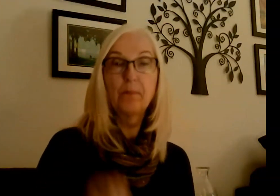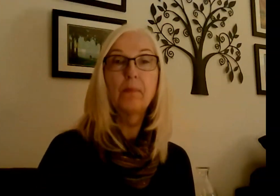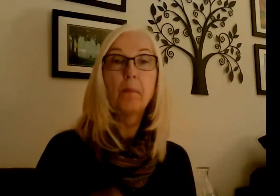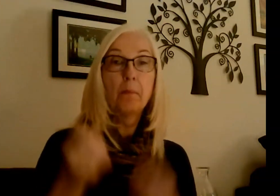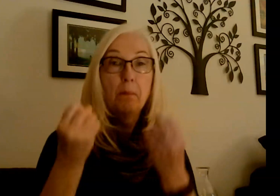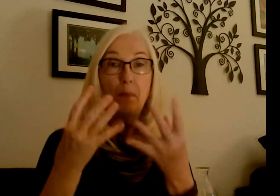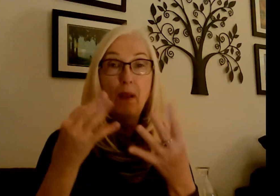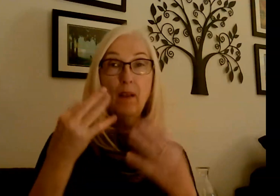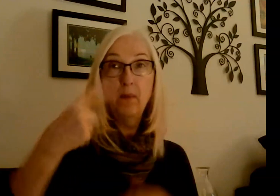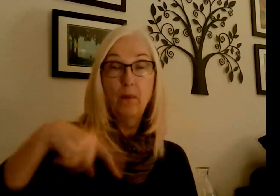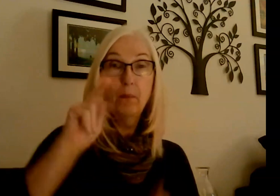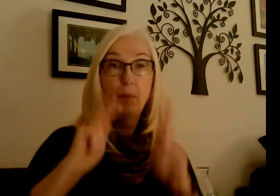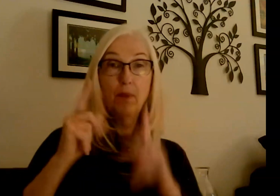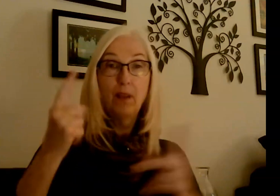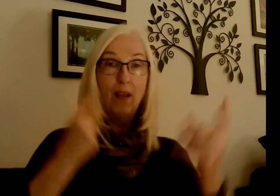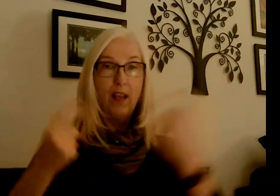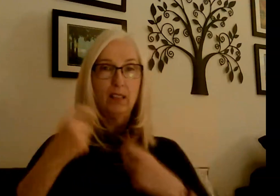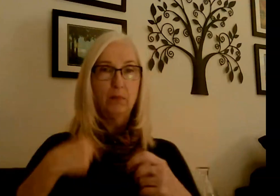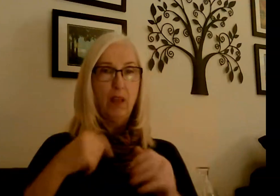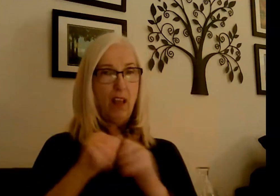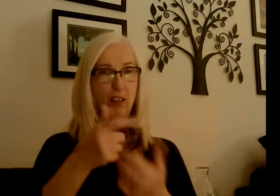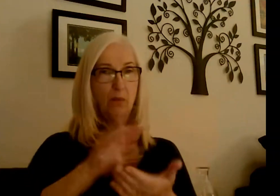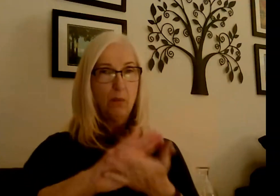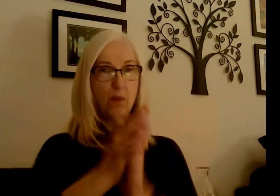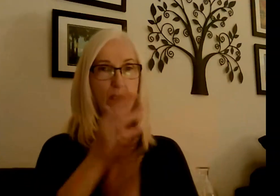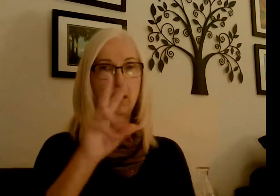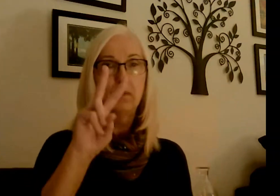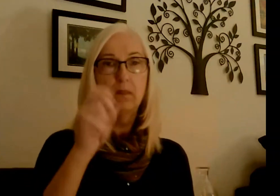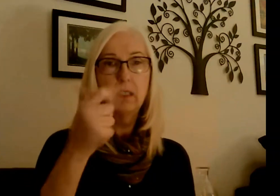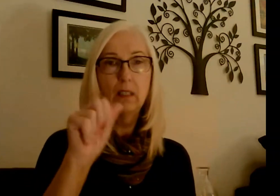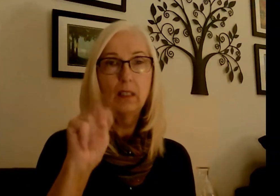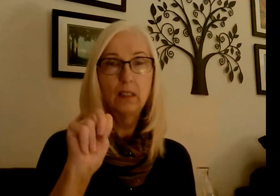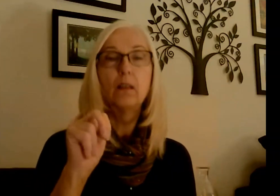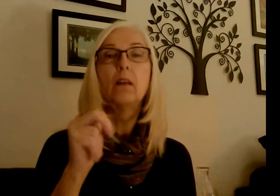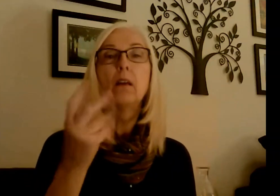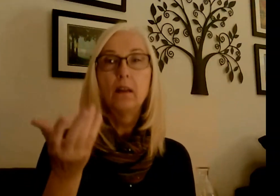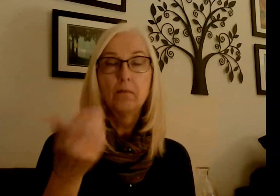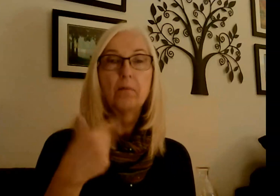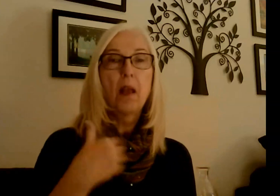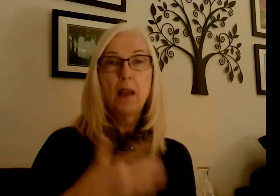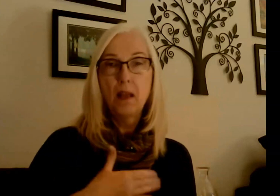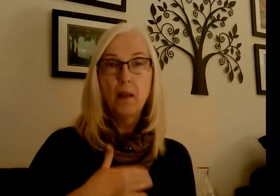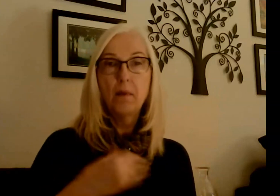my name is Sandy Larson. A lot of people have asked me why I became a